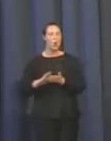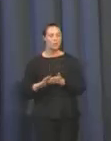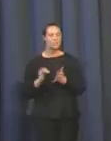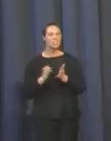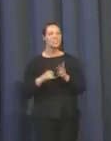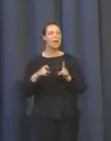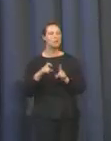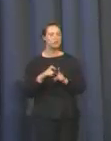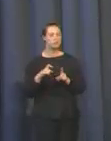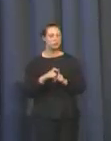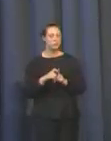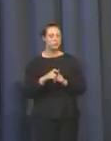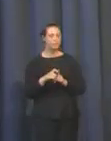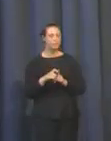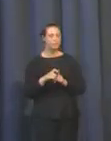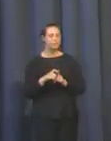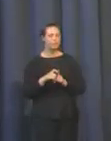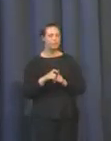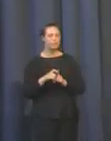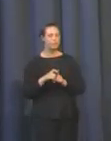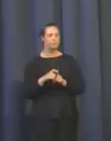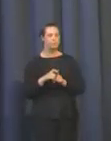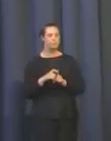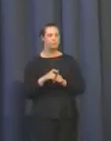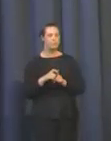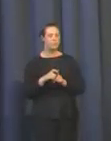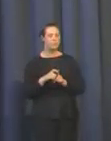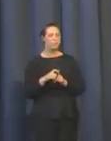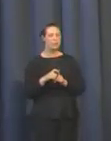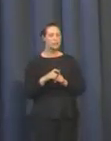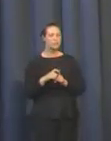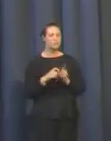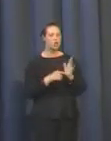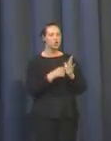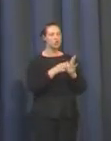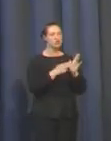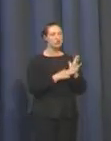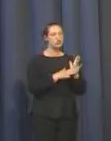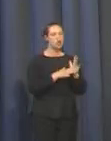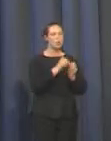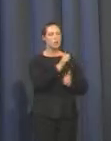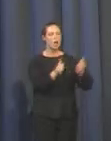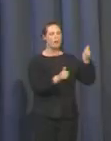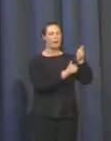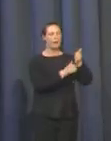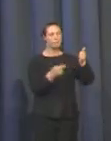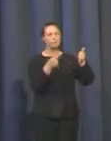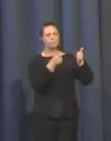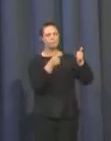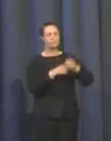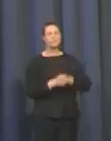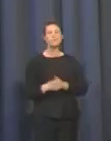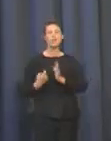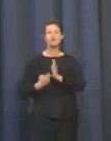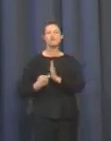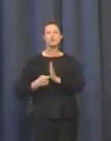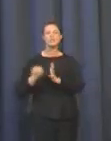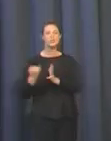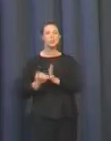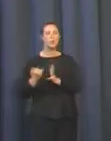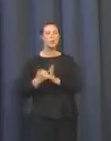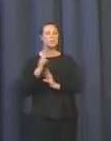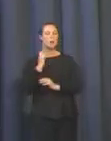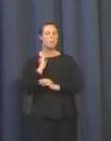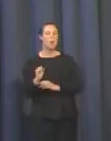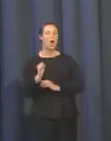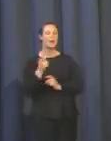third from the end, is one above Tom in the hierarchy of the council. Then we've got Richard Saunders, the compliance manager from